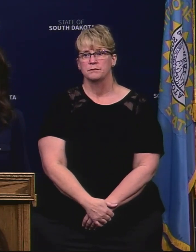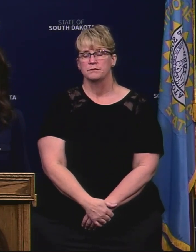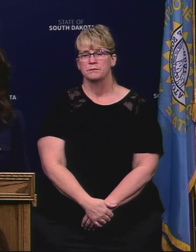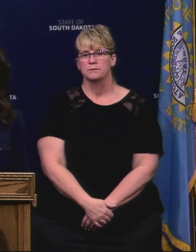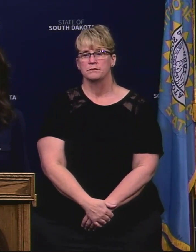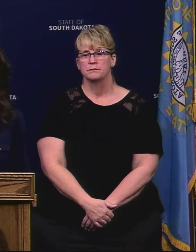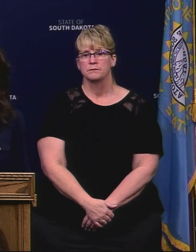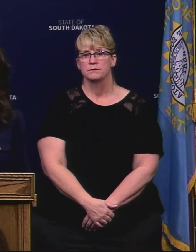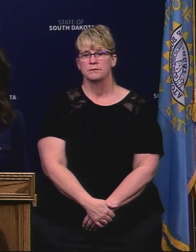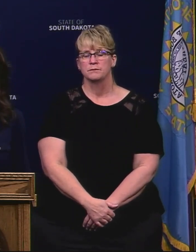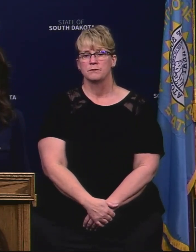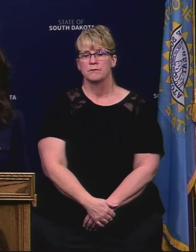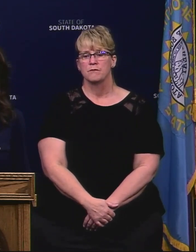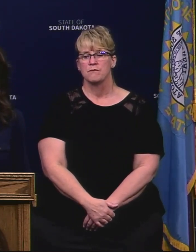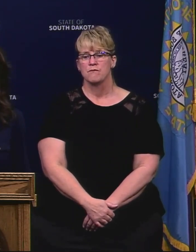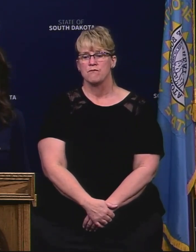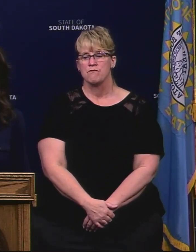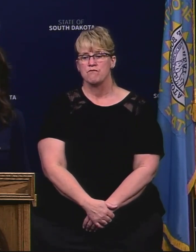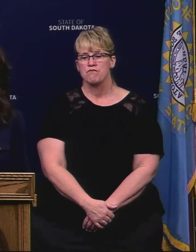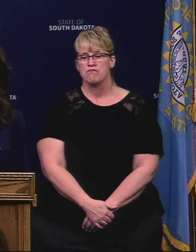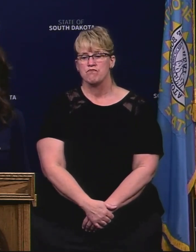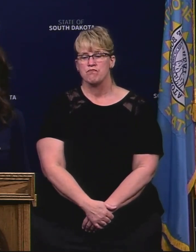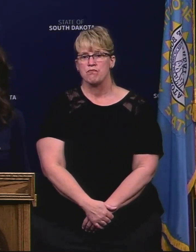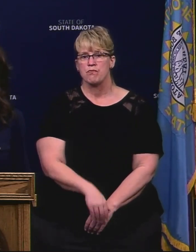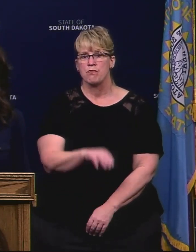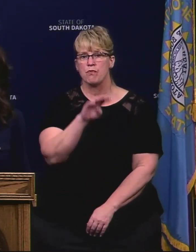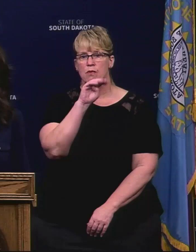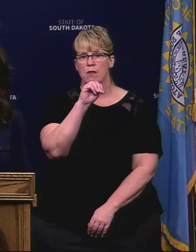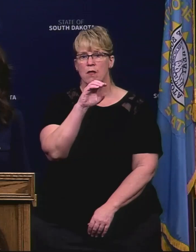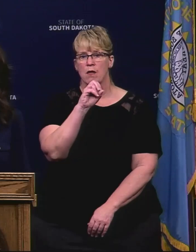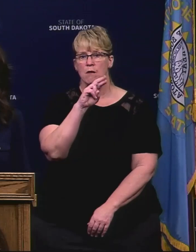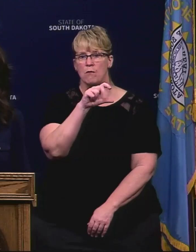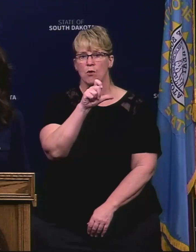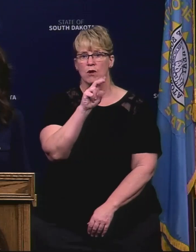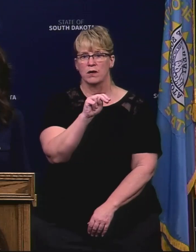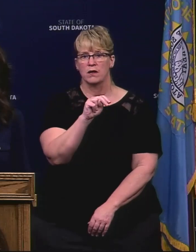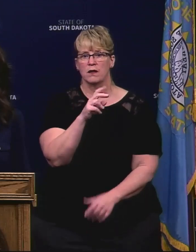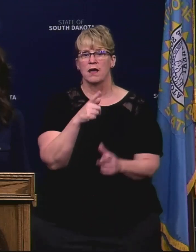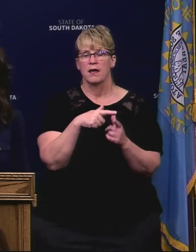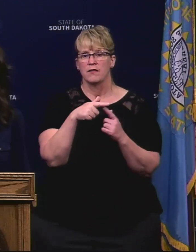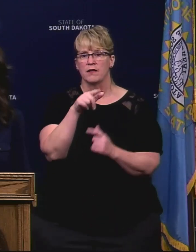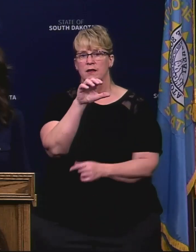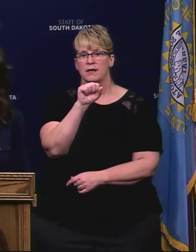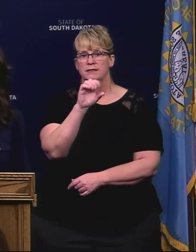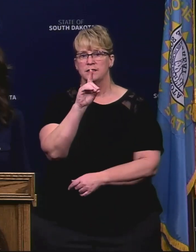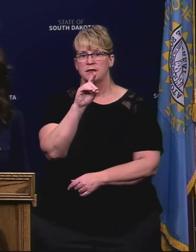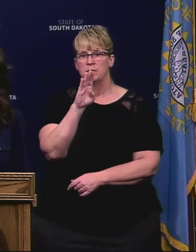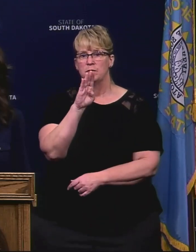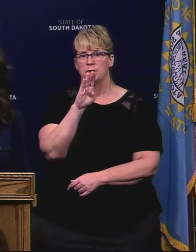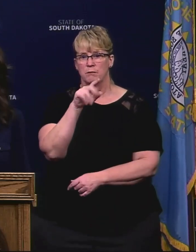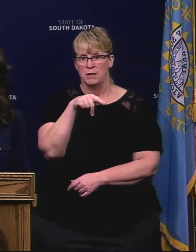This is Morgan at the Jackie with SDPB. Let's go to Morgan, and then we'll go to SDPB.